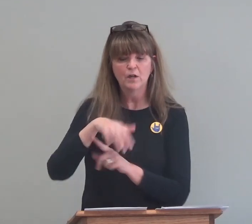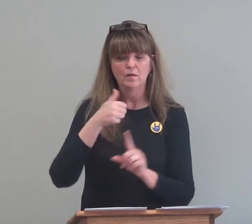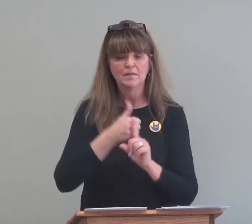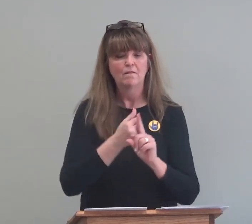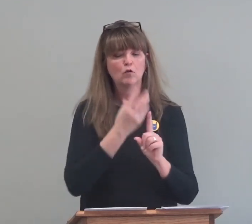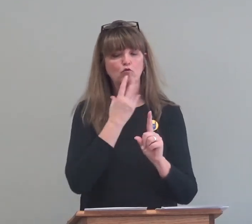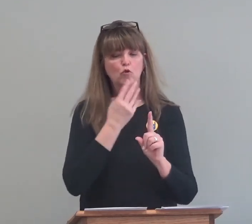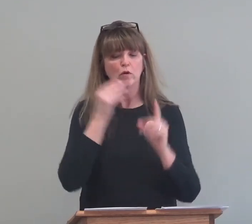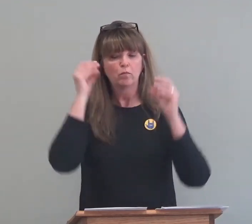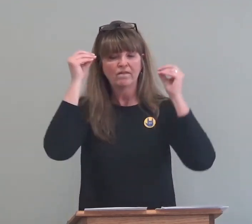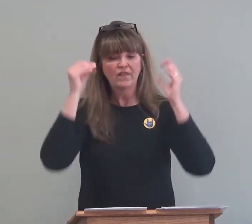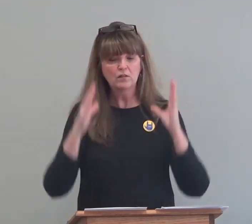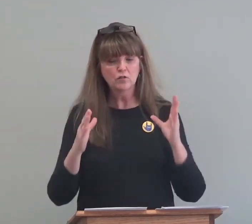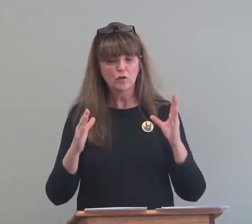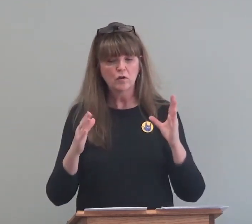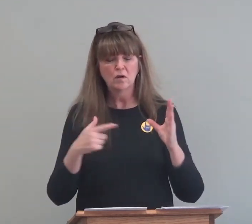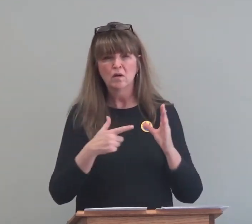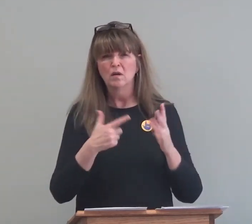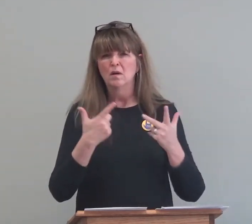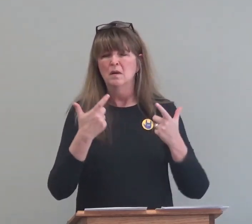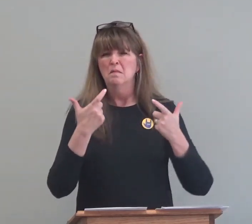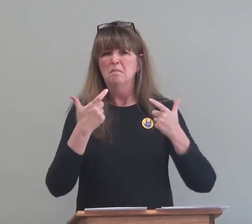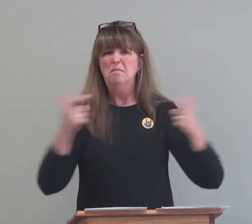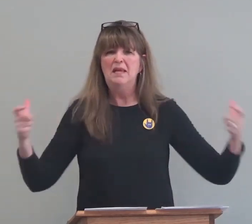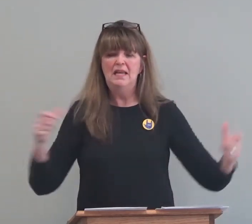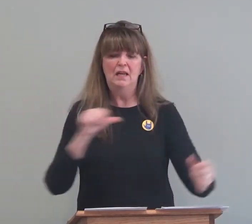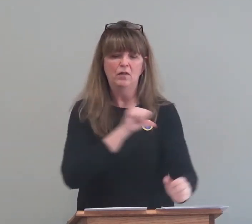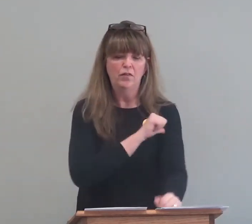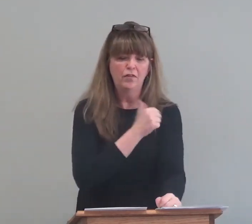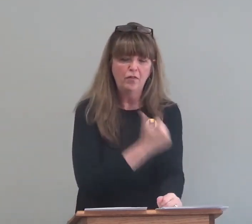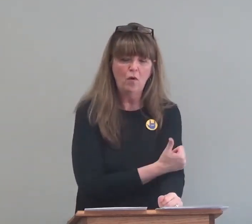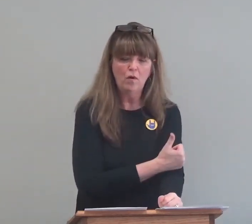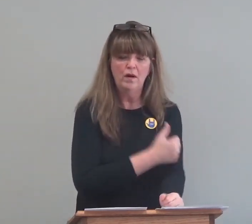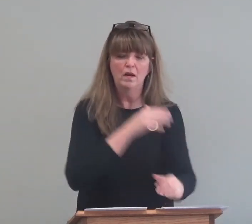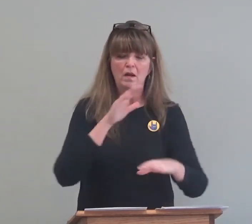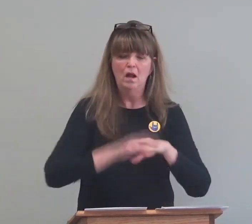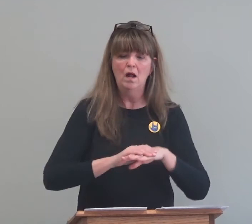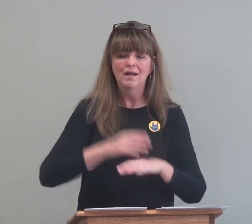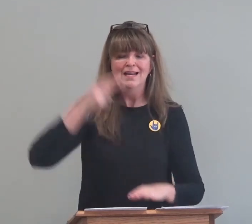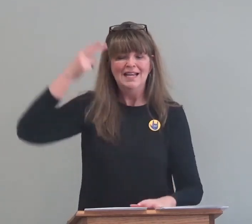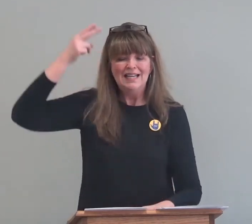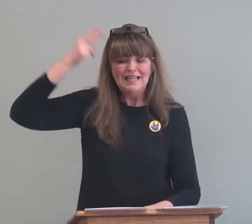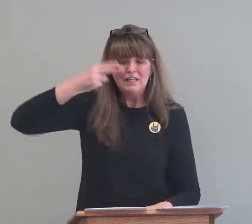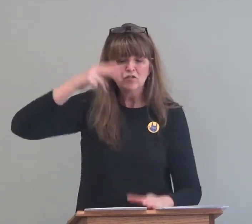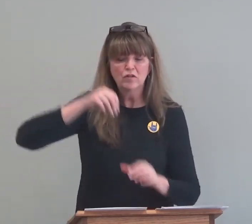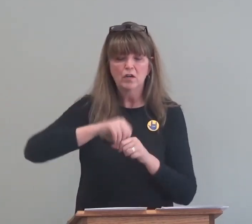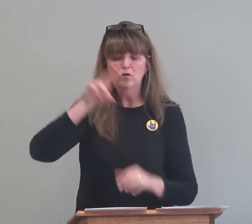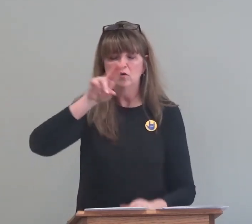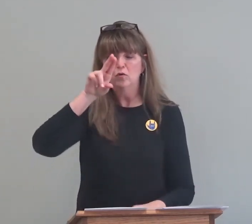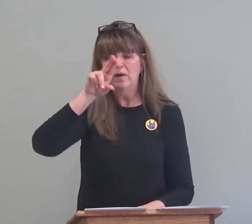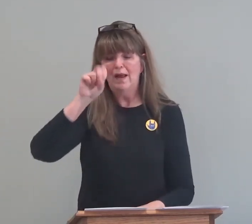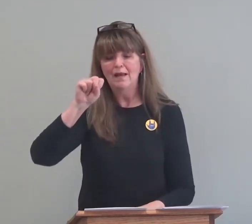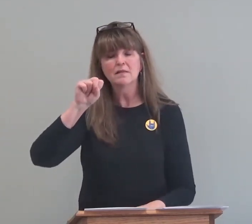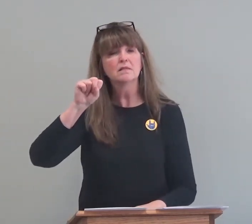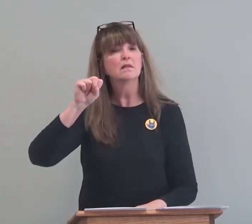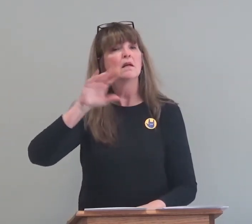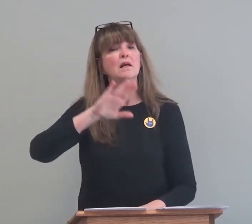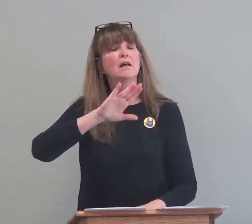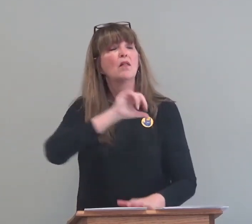Greenleaf, was a Jewish professor. He was huge. He had a huge authority on the history